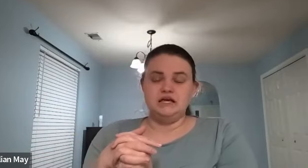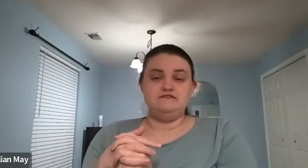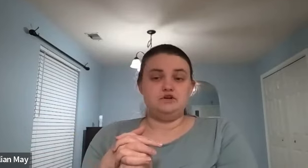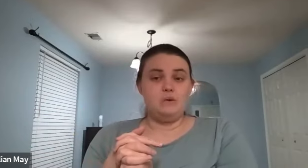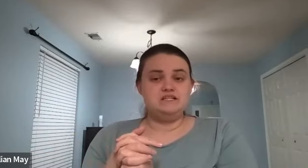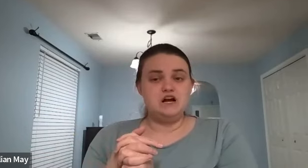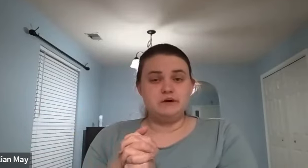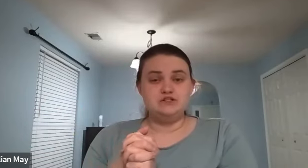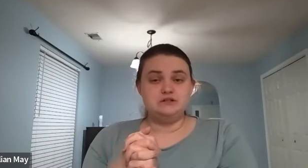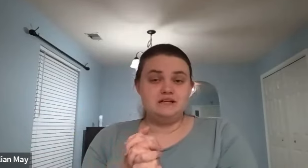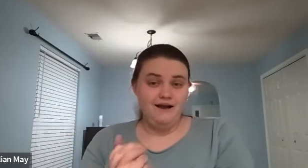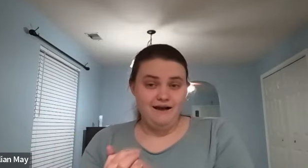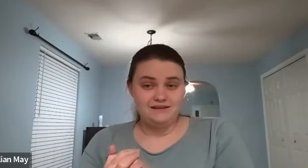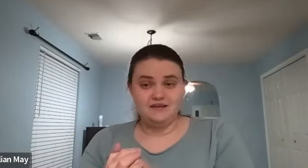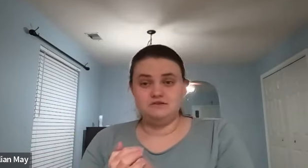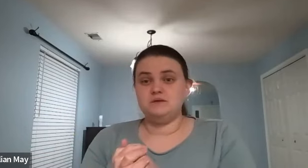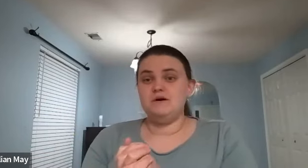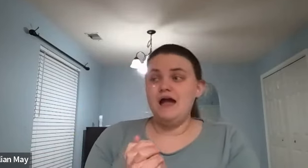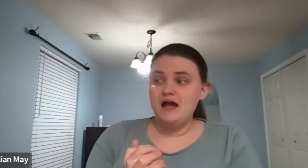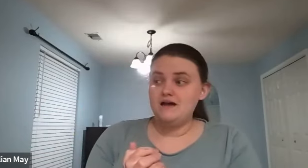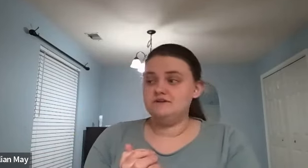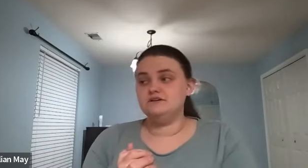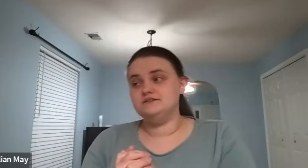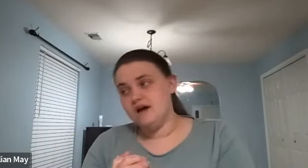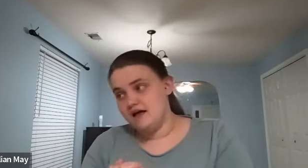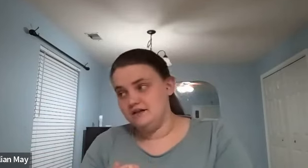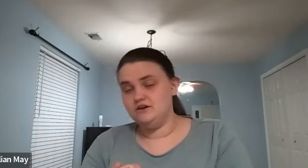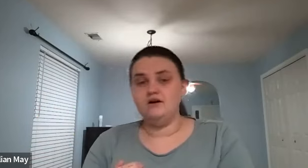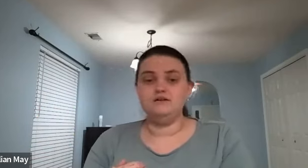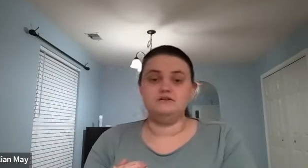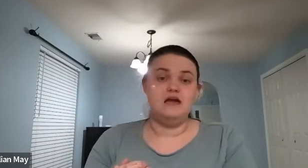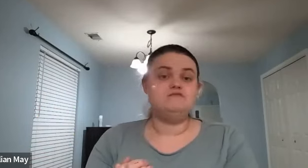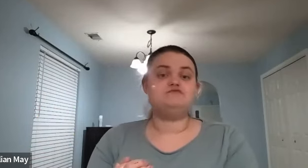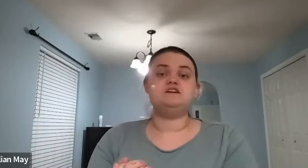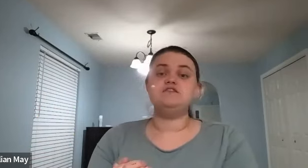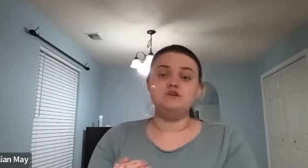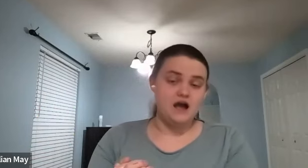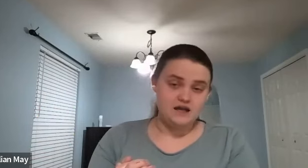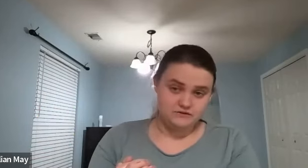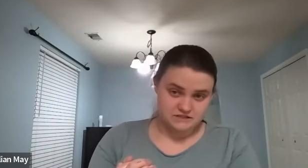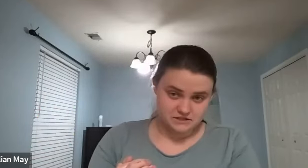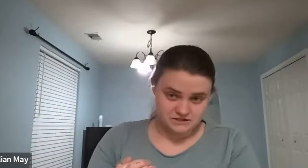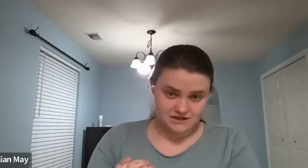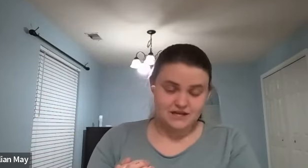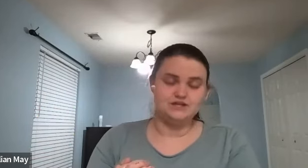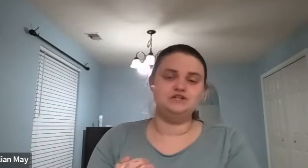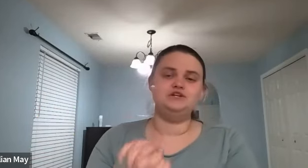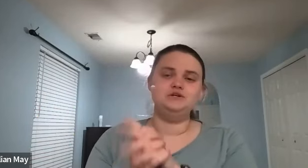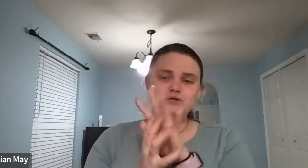If you're going to talk about a certain kind, like if you're talking about Advil or Tylenol or every other kind there is under the sun, you